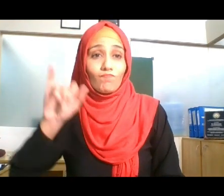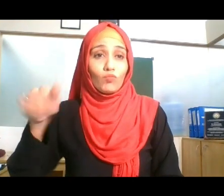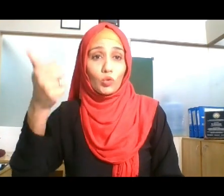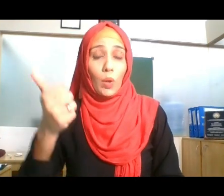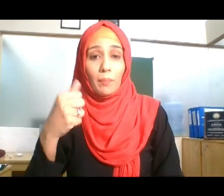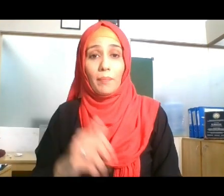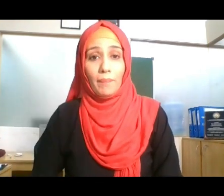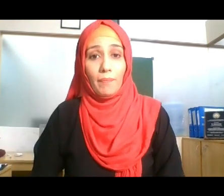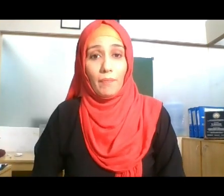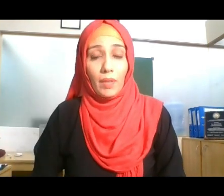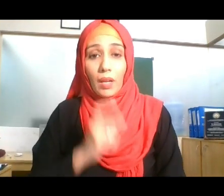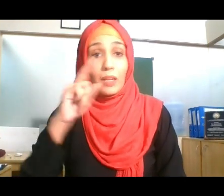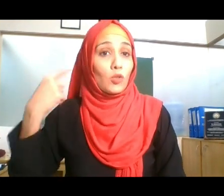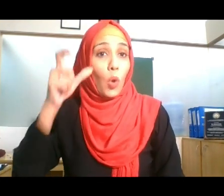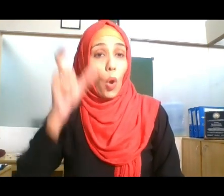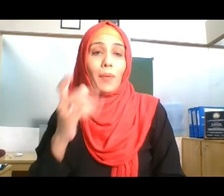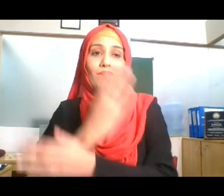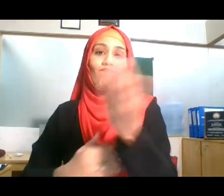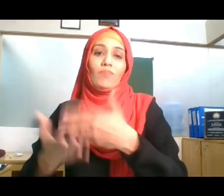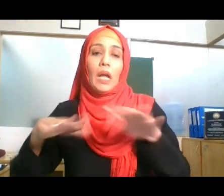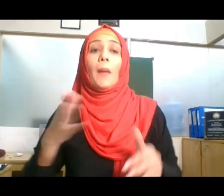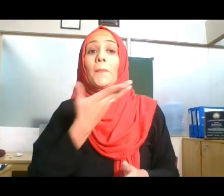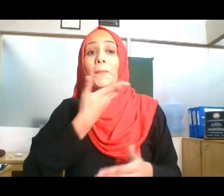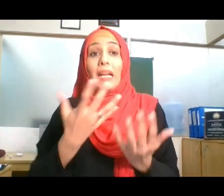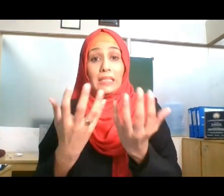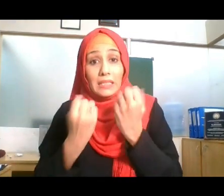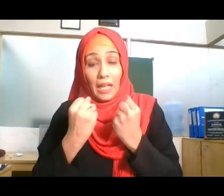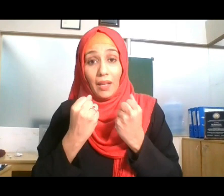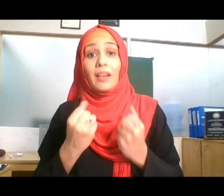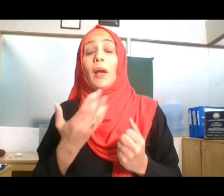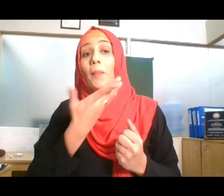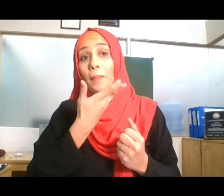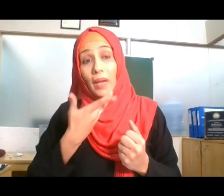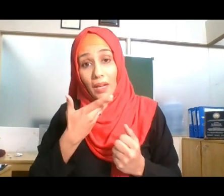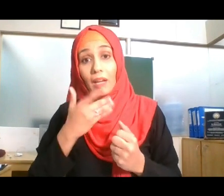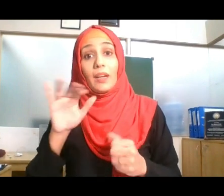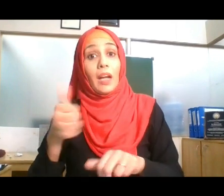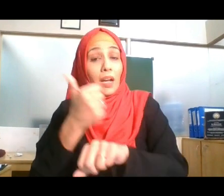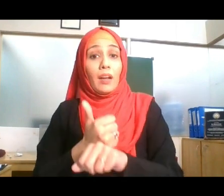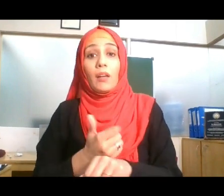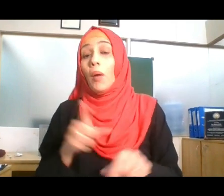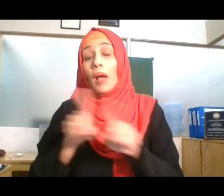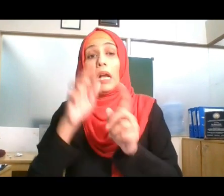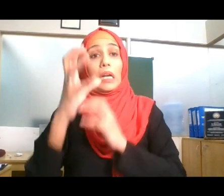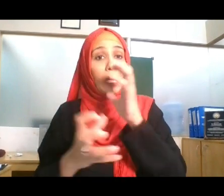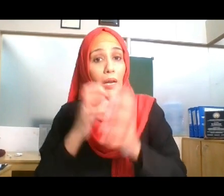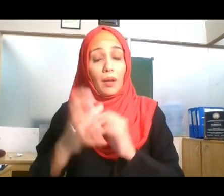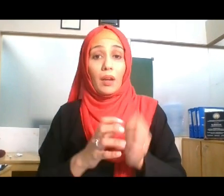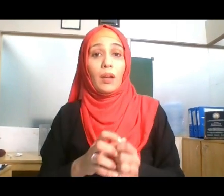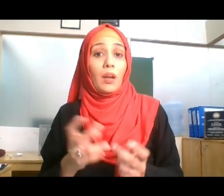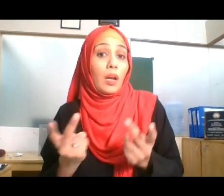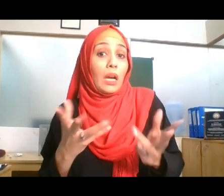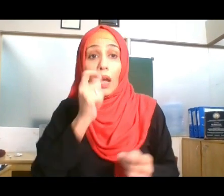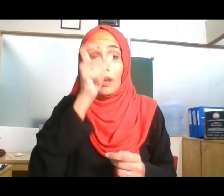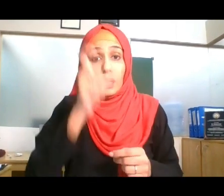forthrightness to employ persons with disabilities, their willingness to employ persons with disabilities because of preconceived notions about what a person